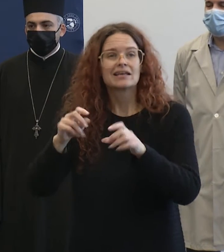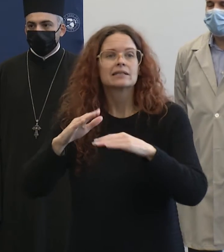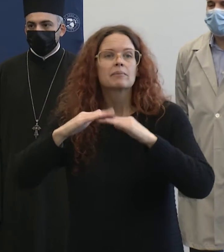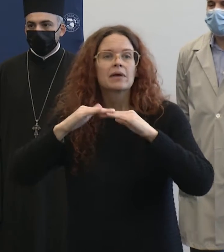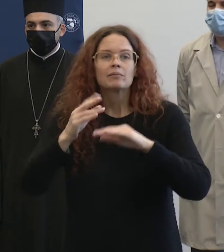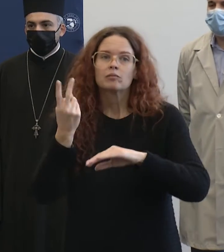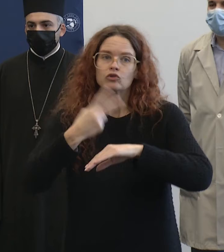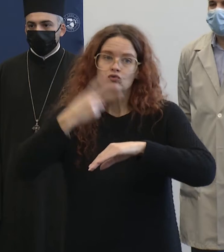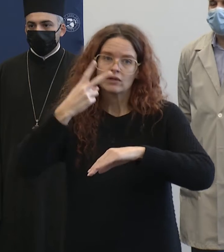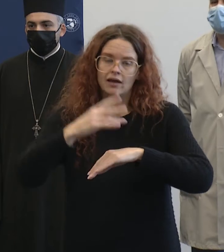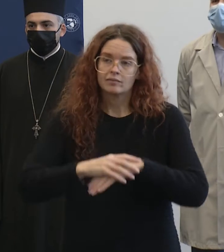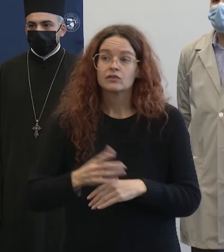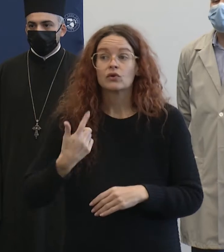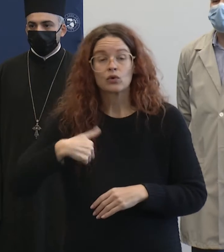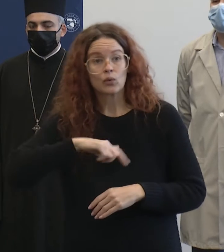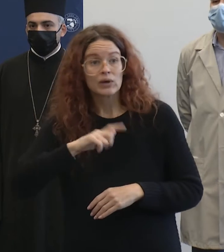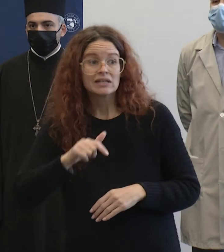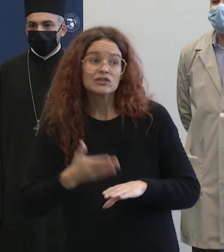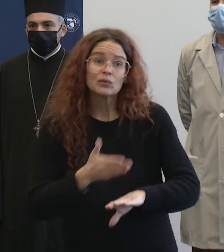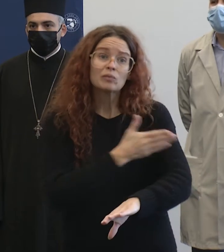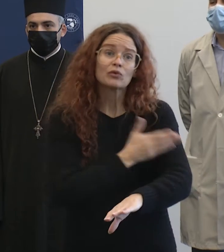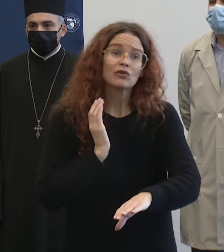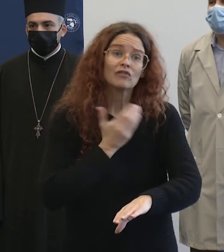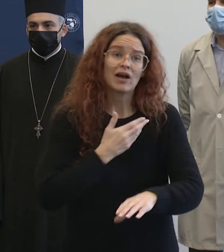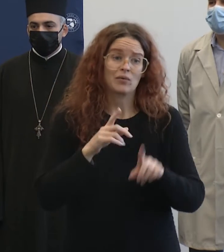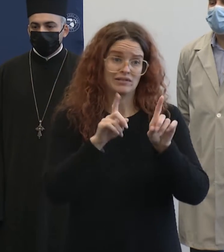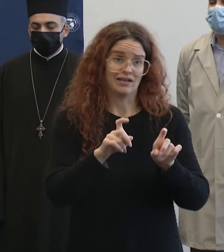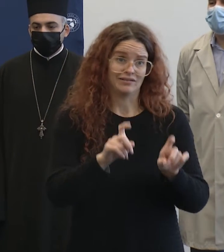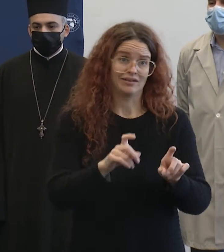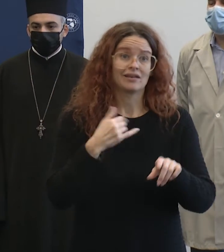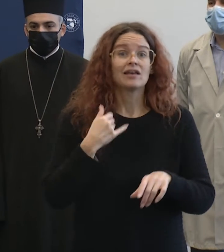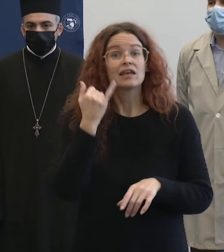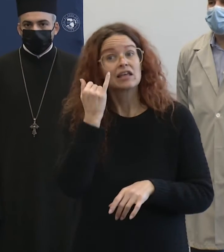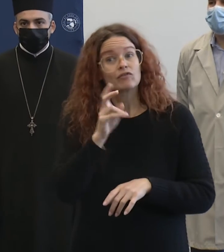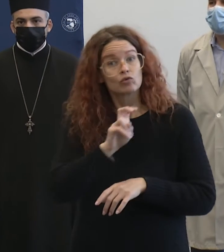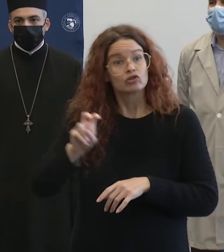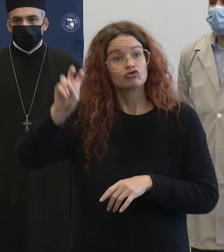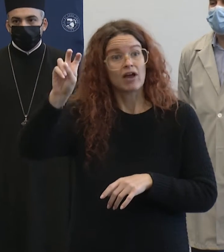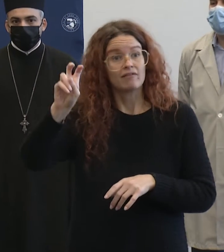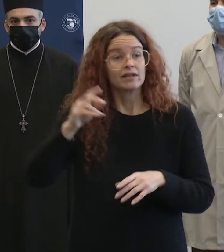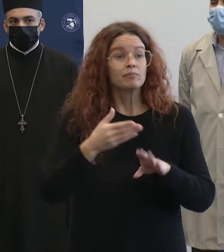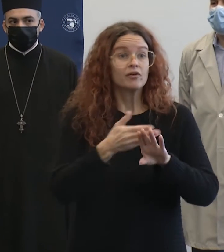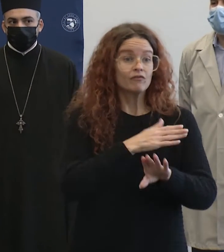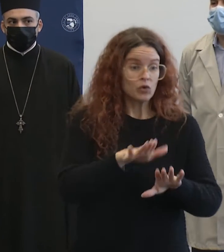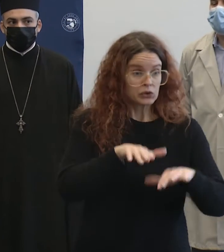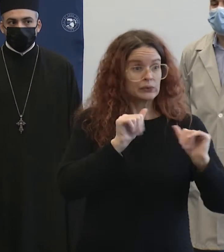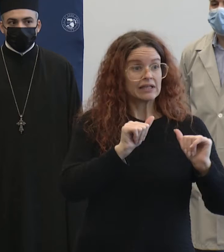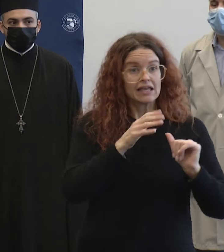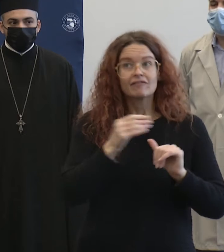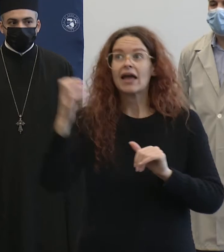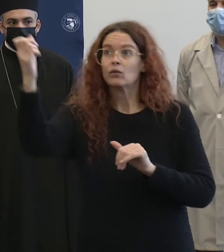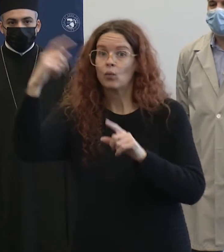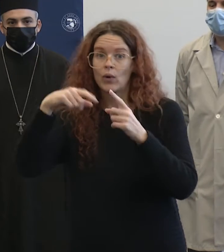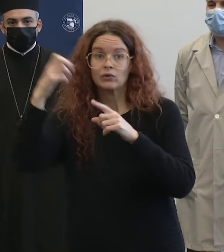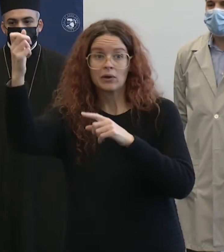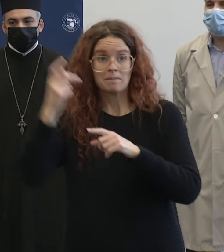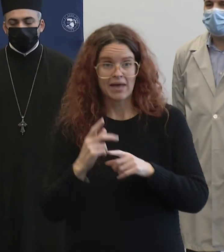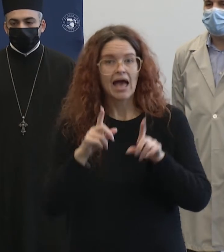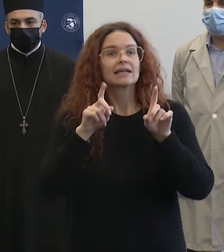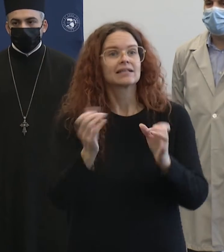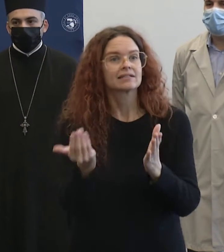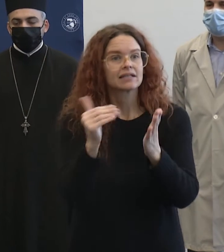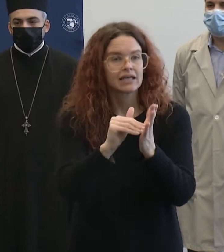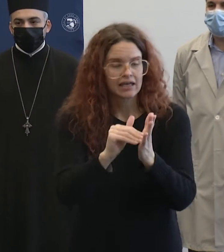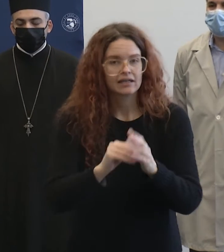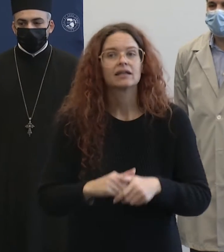We need to do a better job of testing. If you are traveling, get tested before you leave and when coming home. We need to have more testing to get a